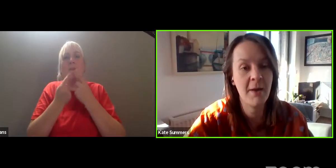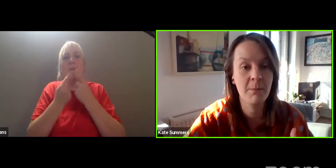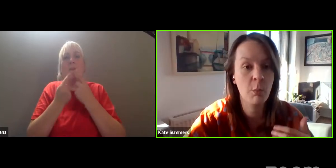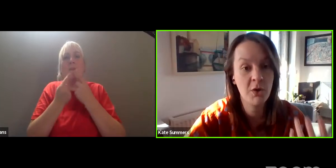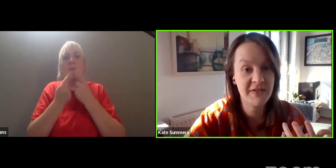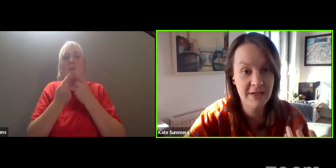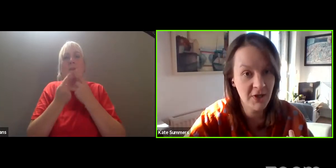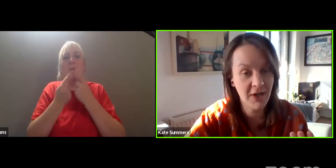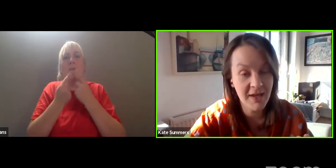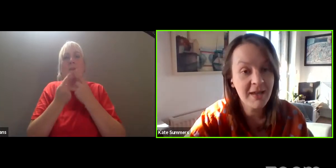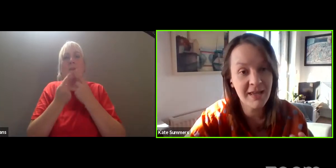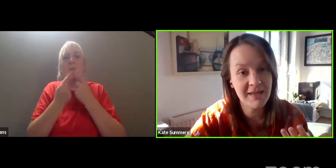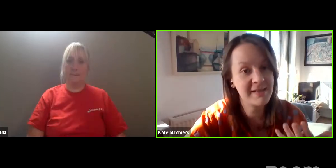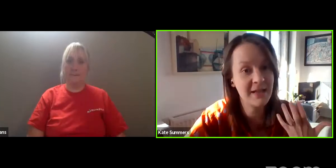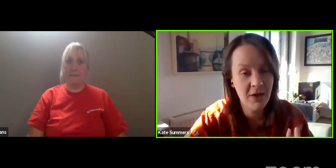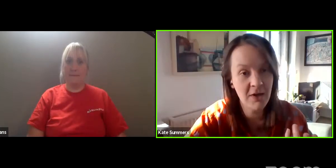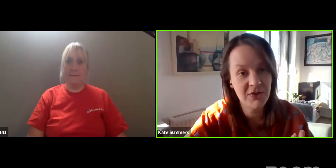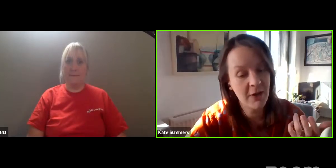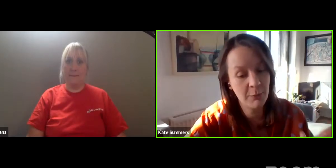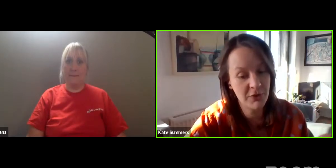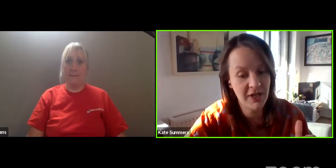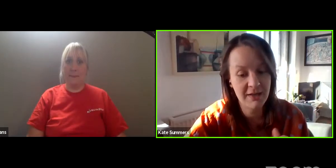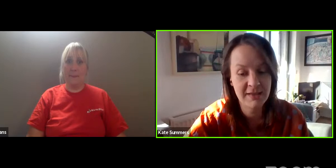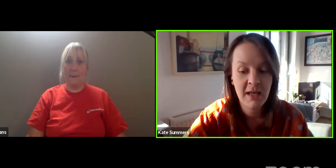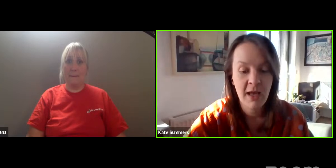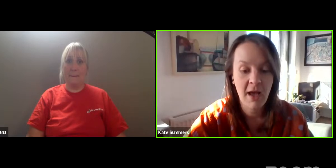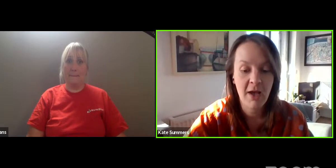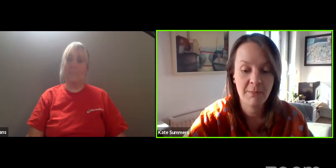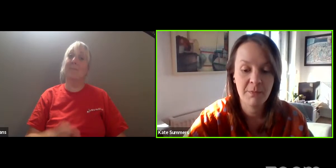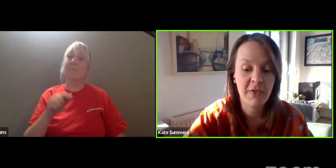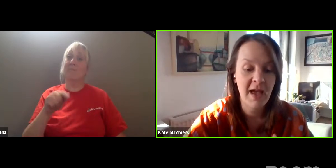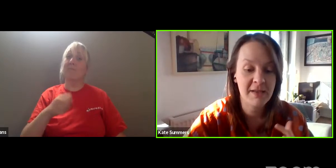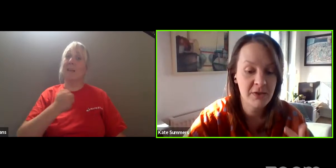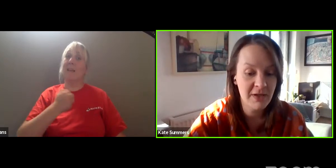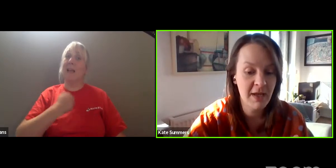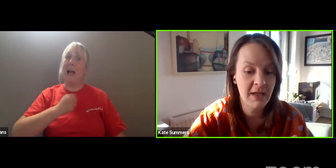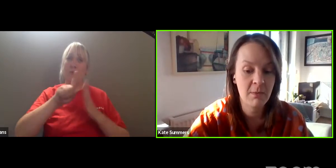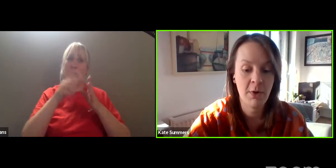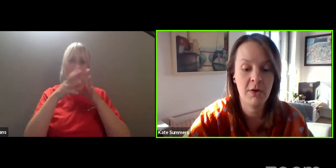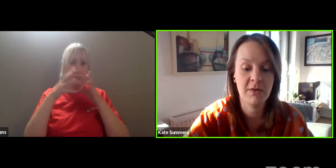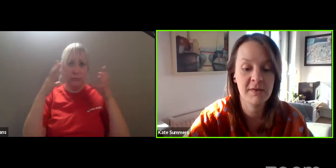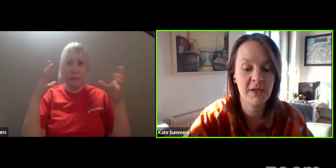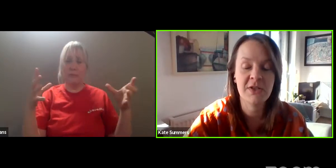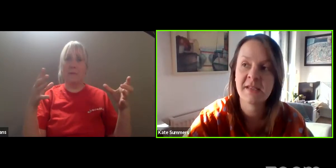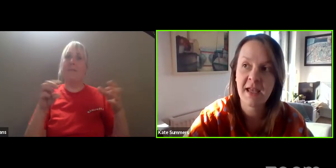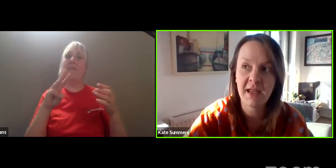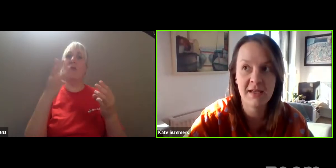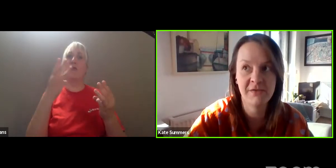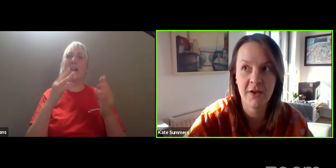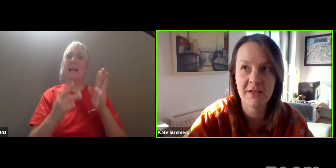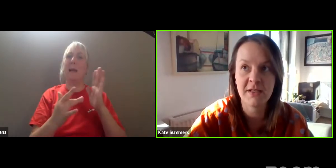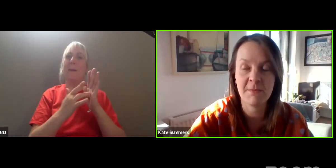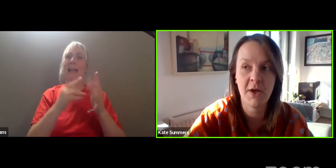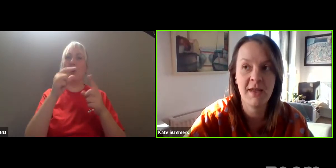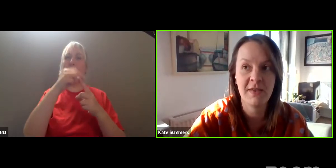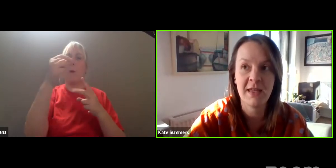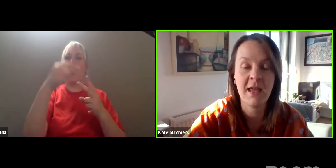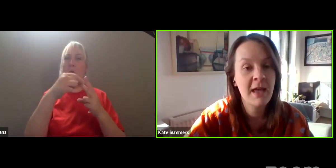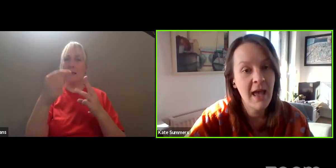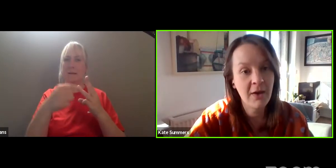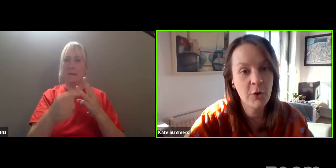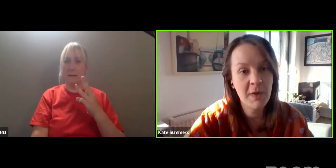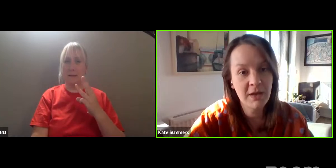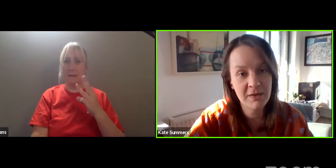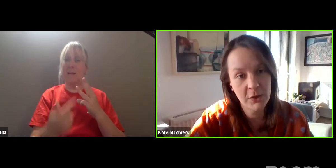project, what does it look like? It's a large scale project that has 3 main components. I should say it's funded by